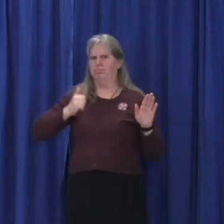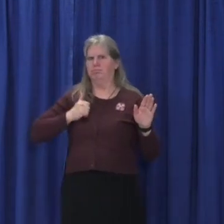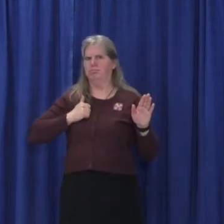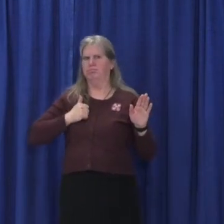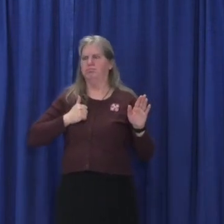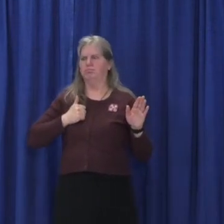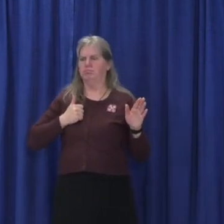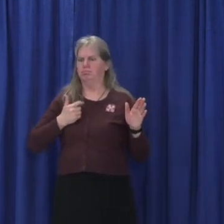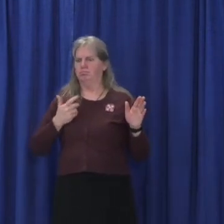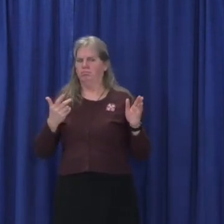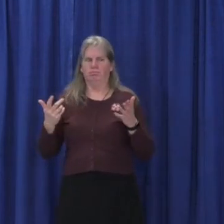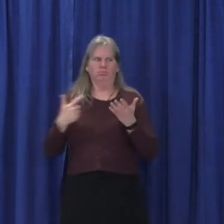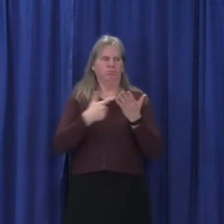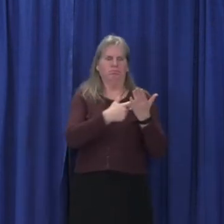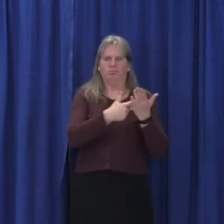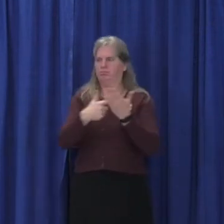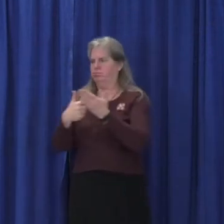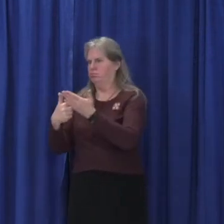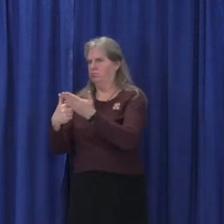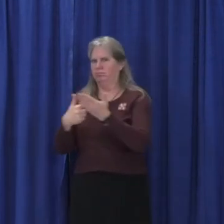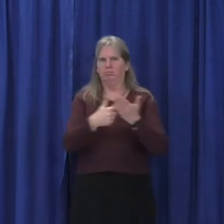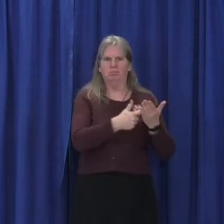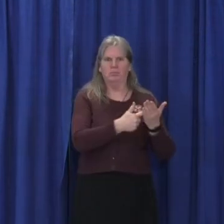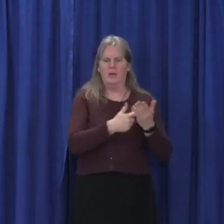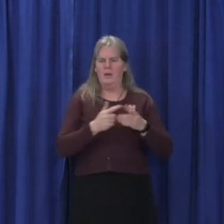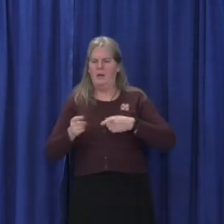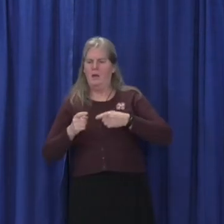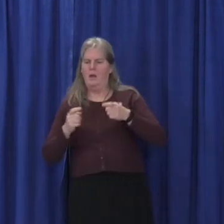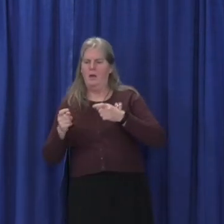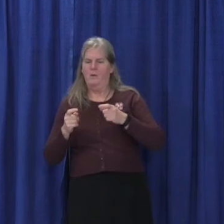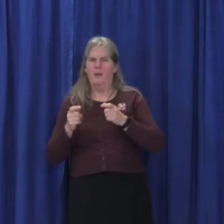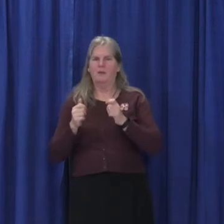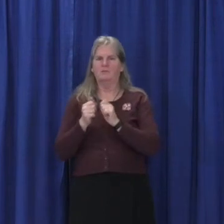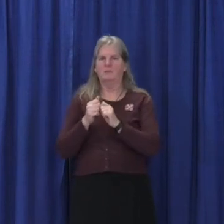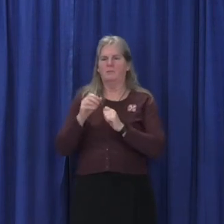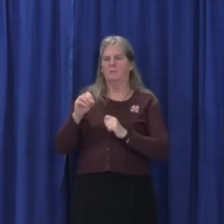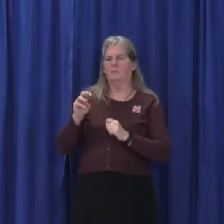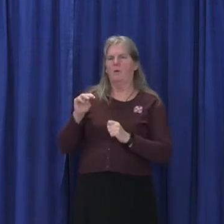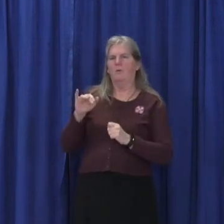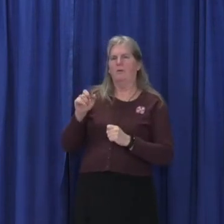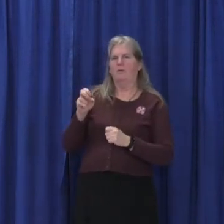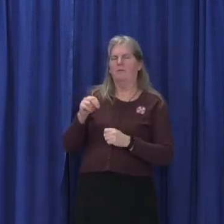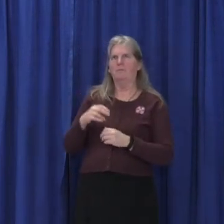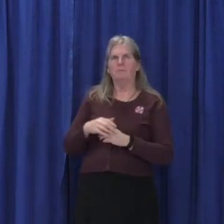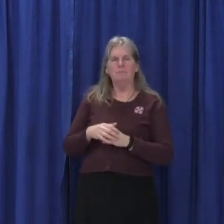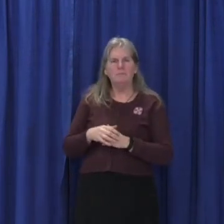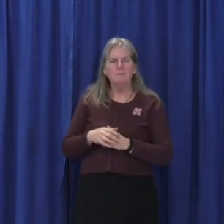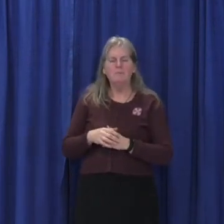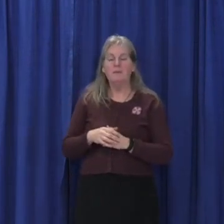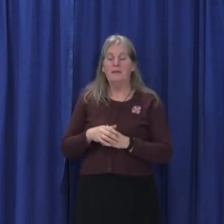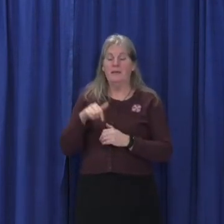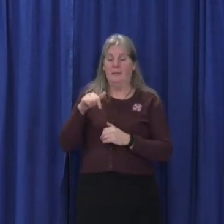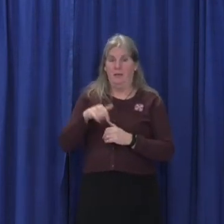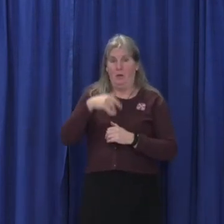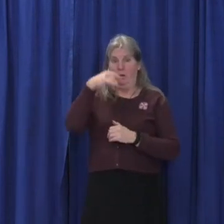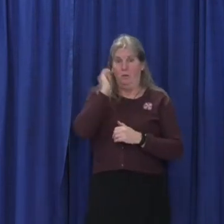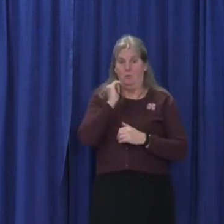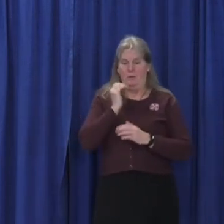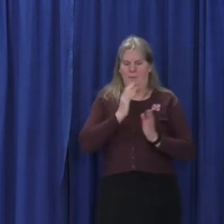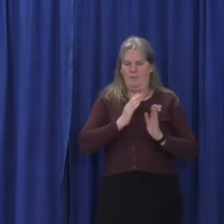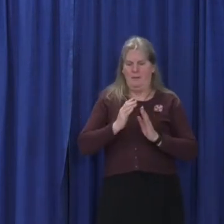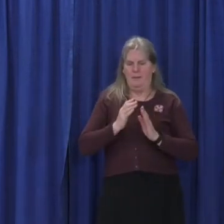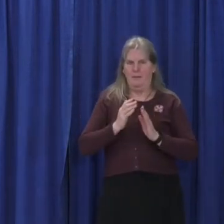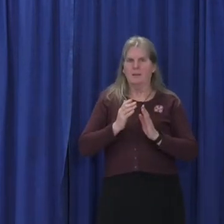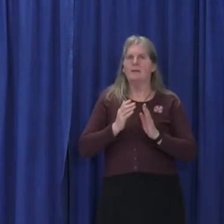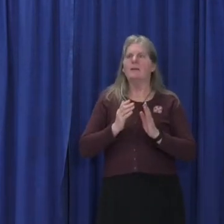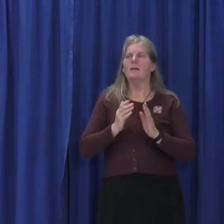conversation right across the nation of how folks are dealing with Omicron. And as we prepare here locally